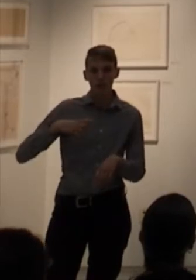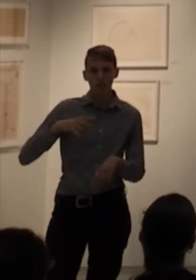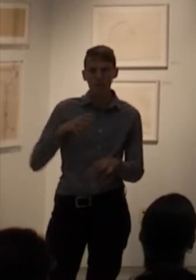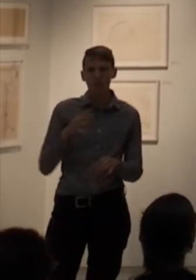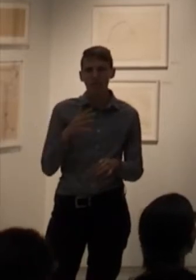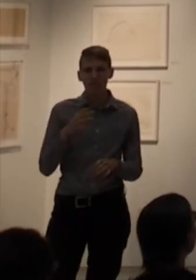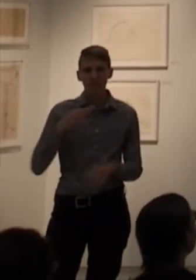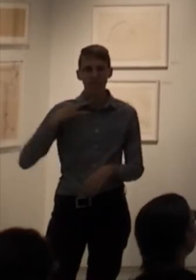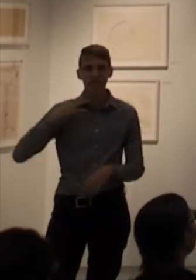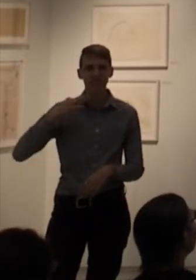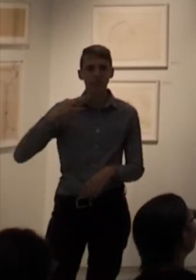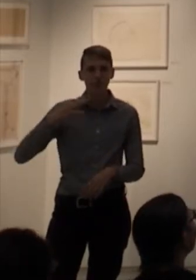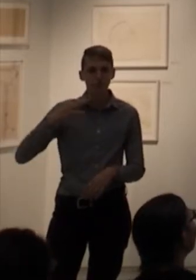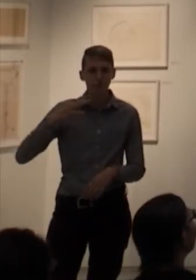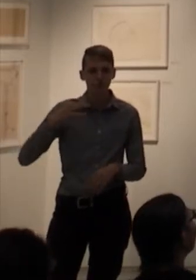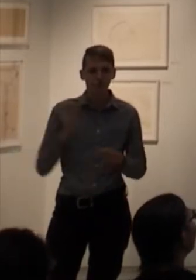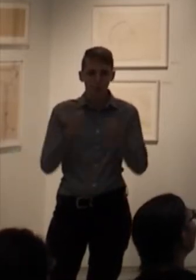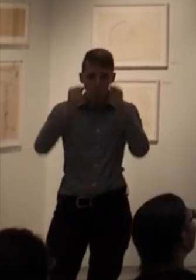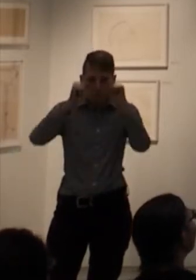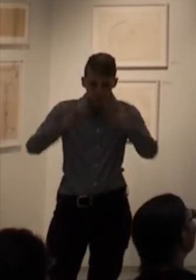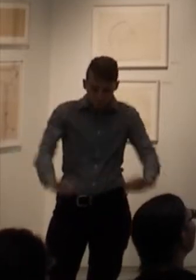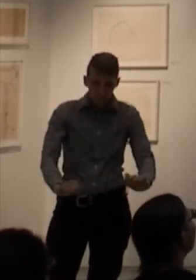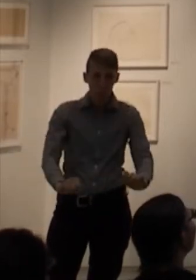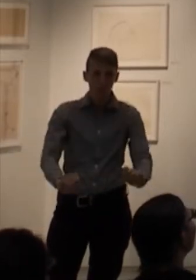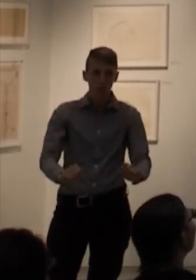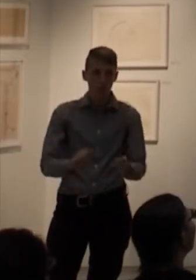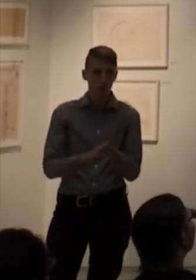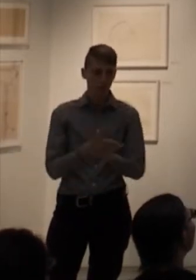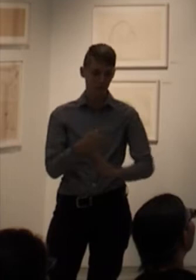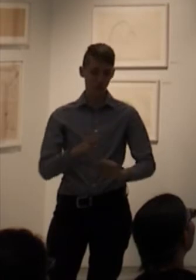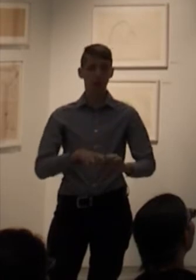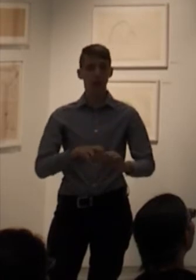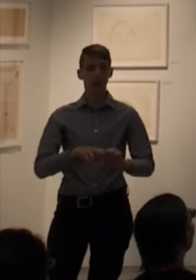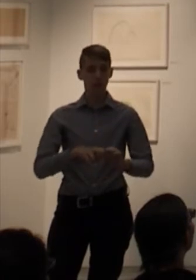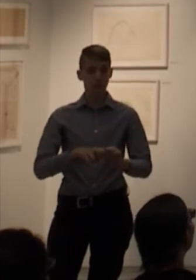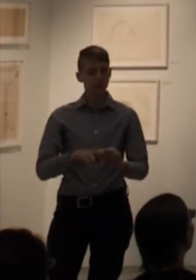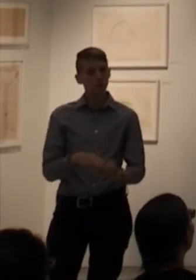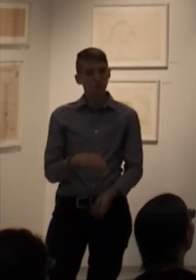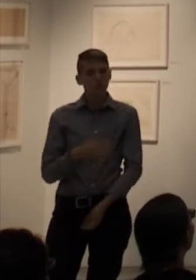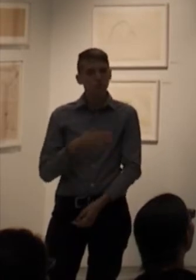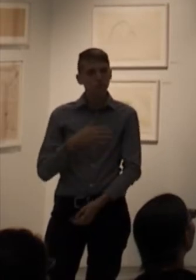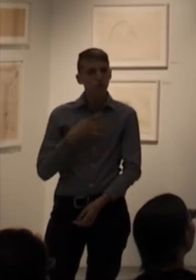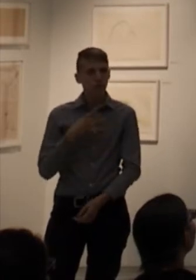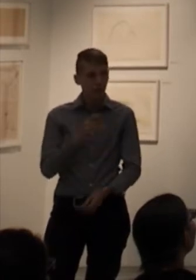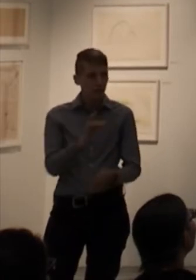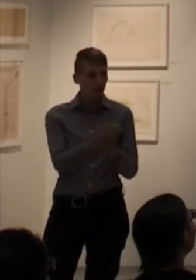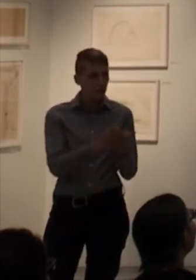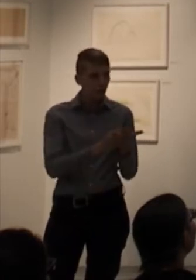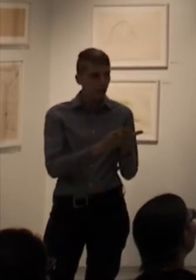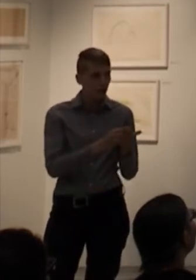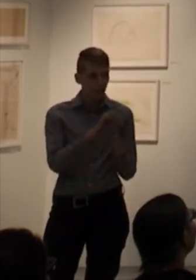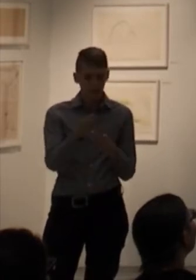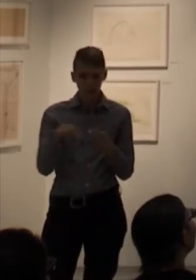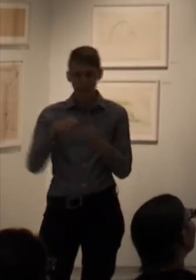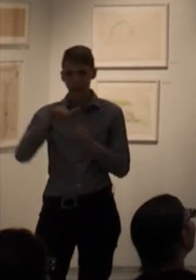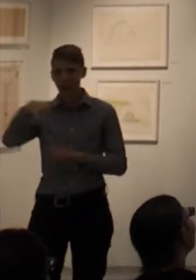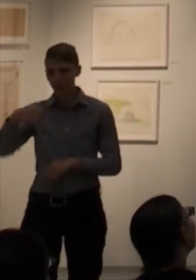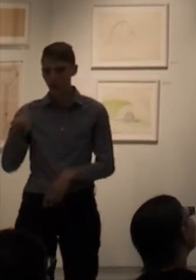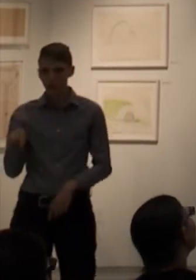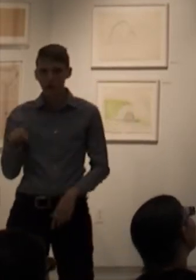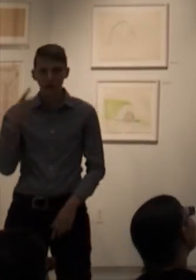that is put over a metal structure. That I like the design. On the other side, you see